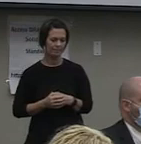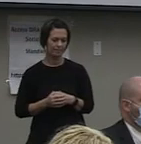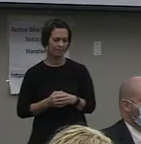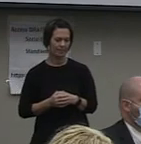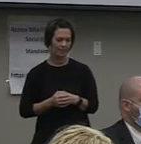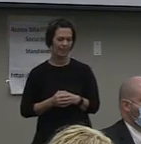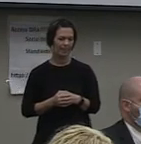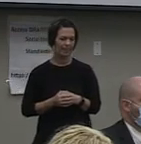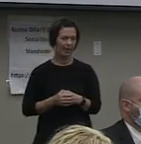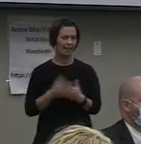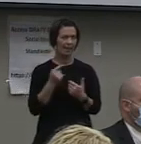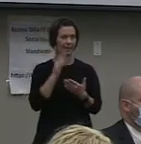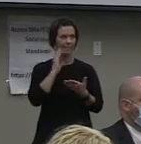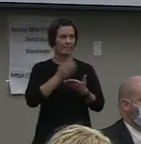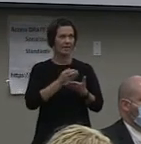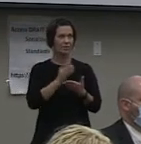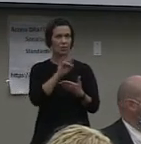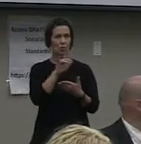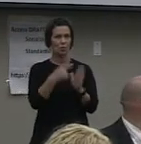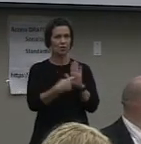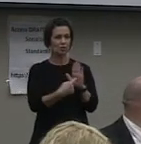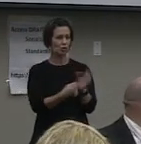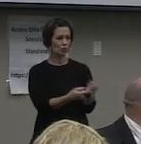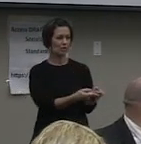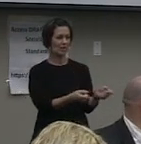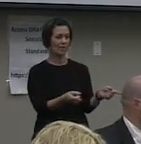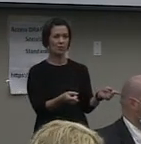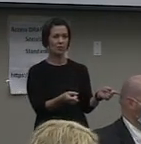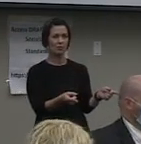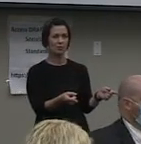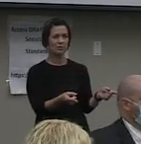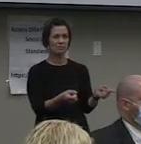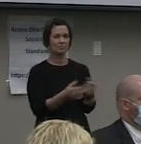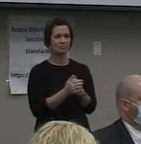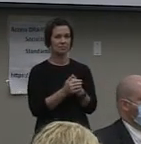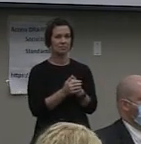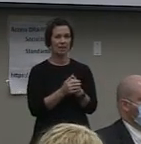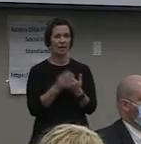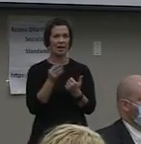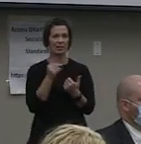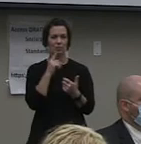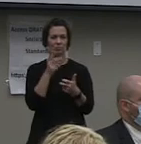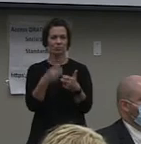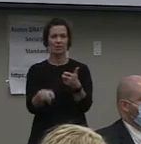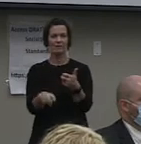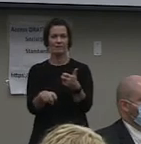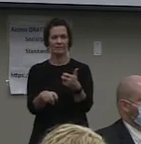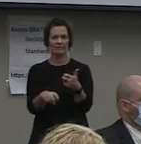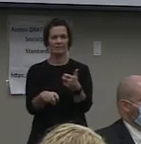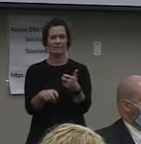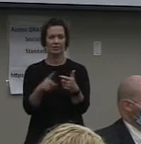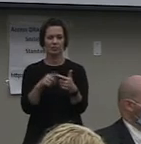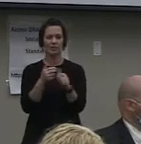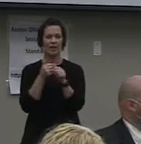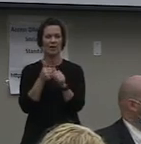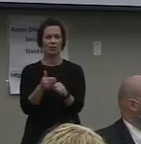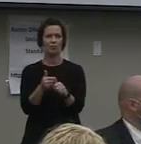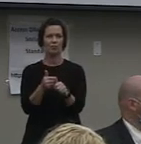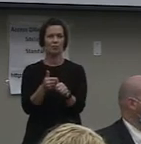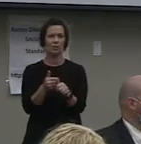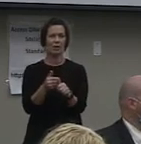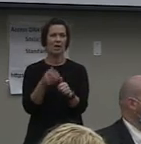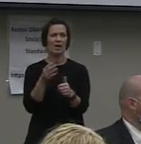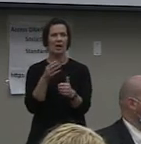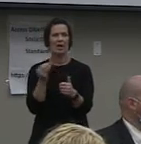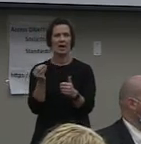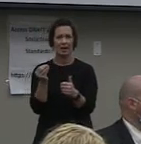The picture only shows these three people sitting up here, and it's tough to follow along and